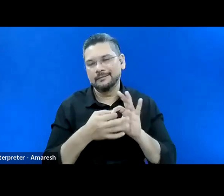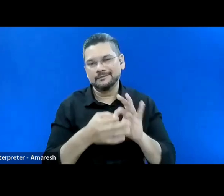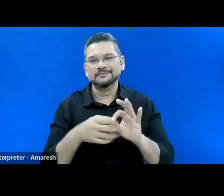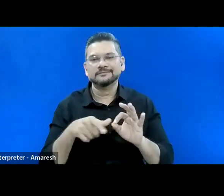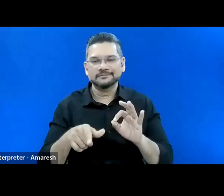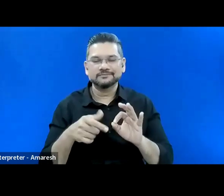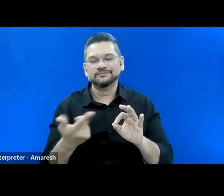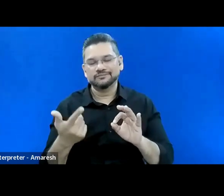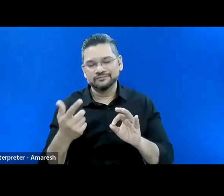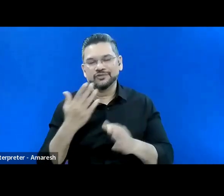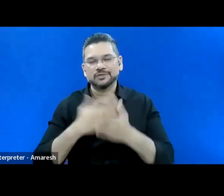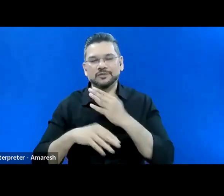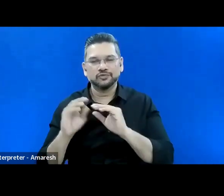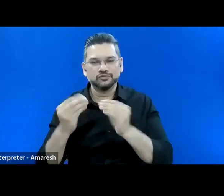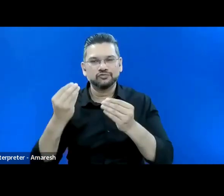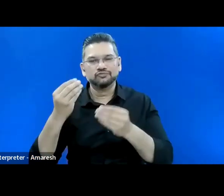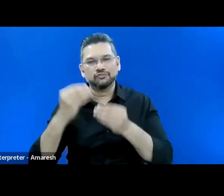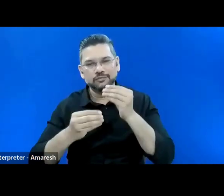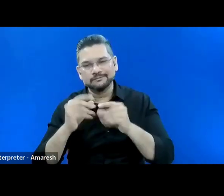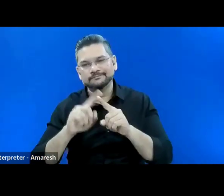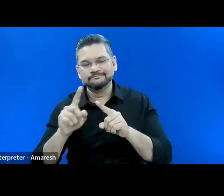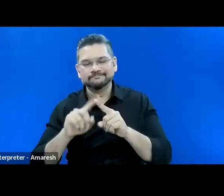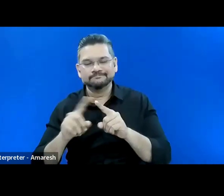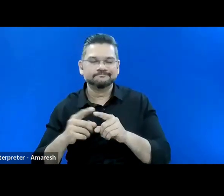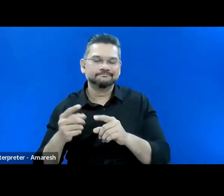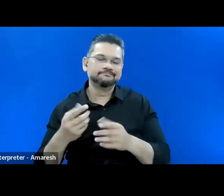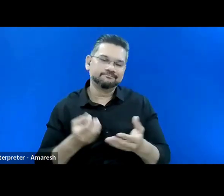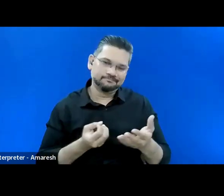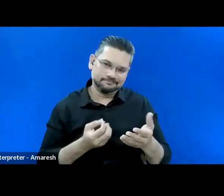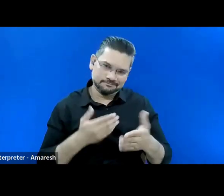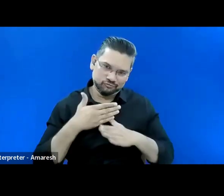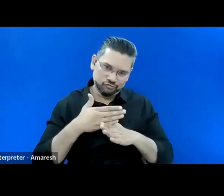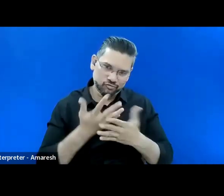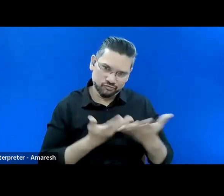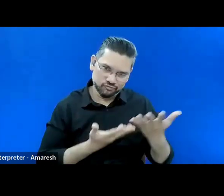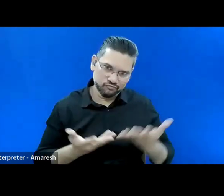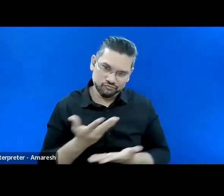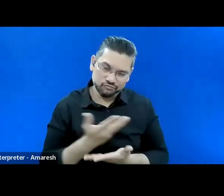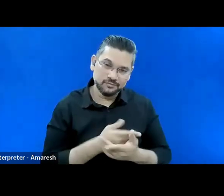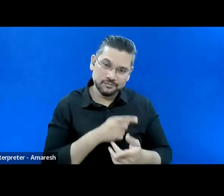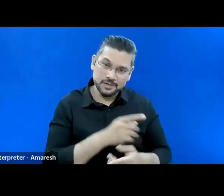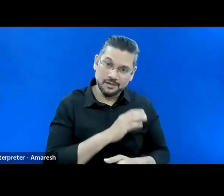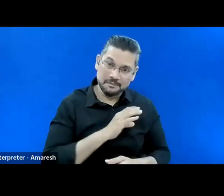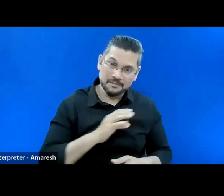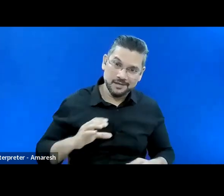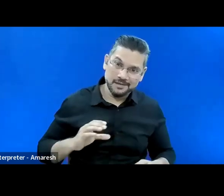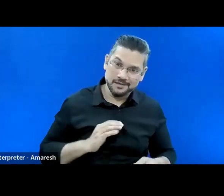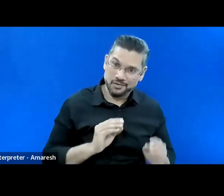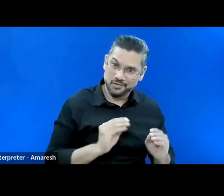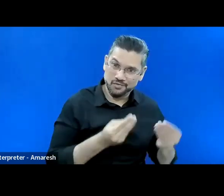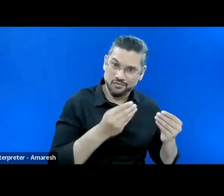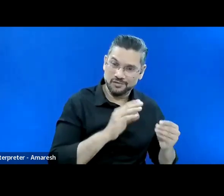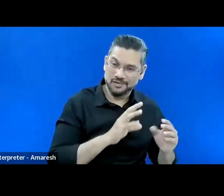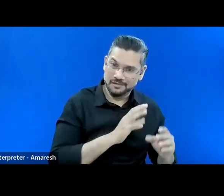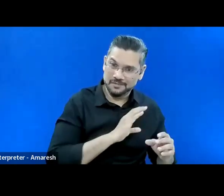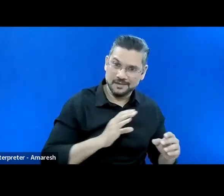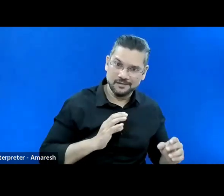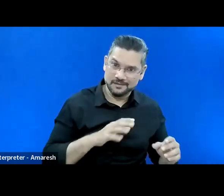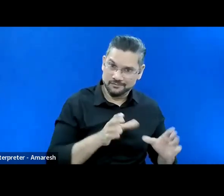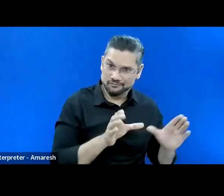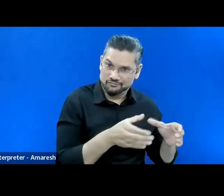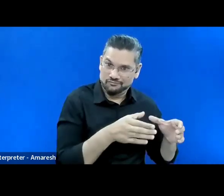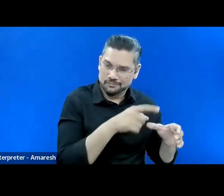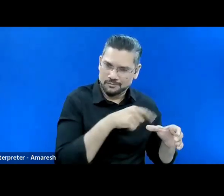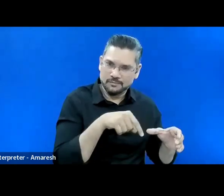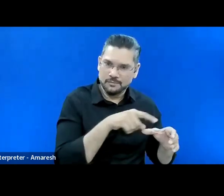with disabilities. The youth committee itself was the focal, you could say,